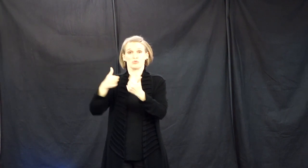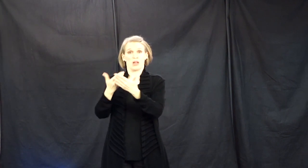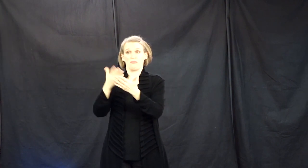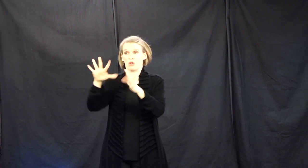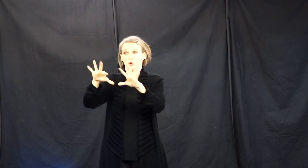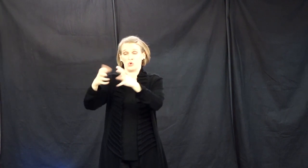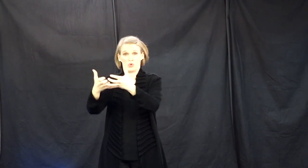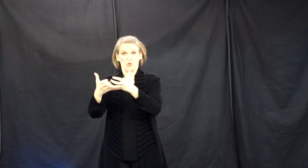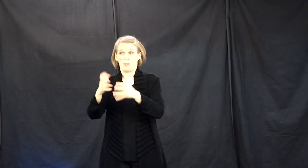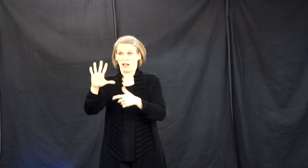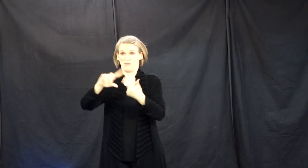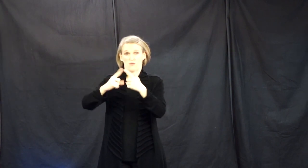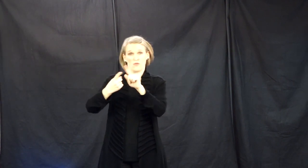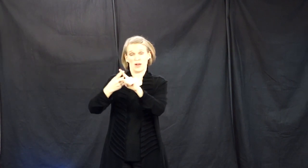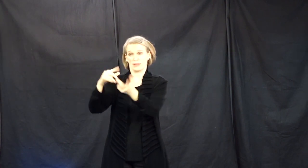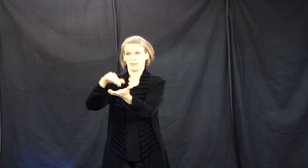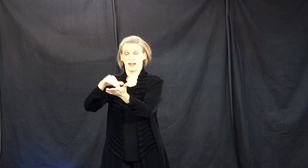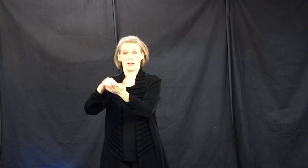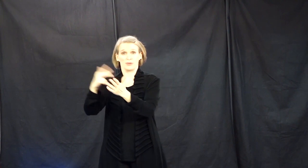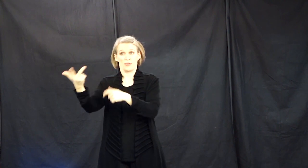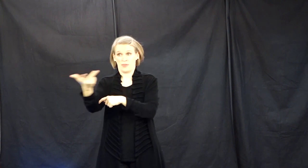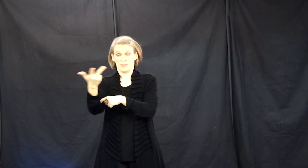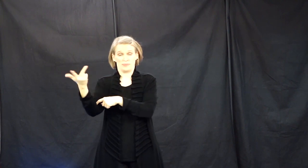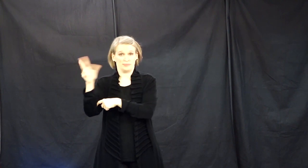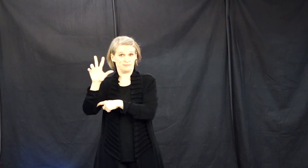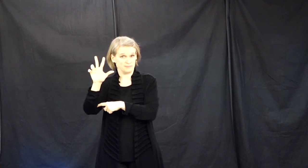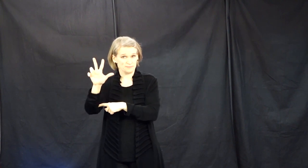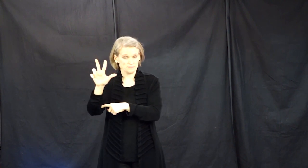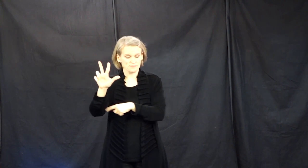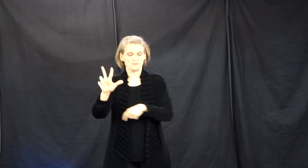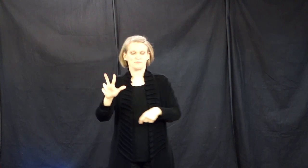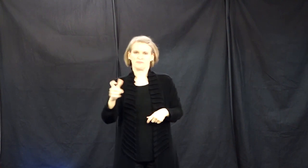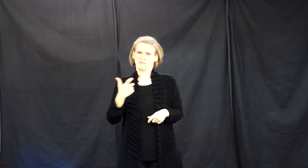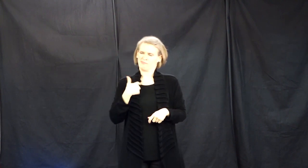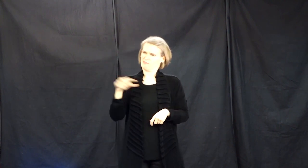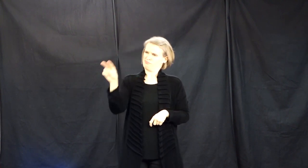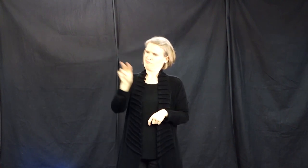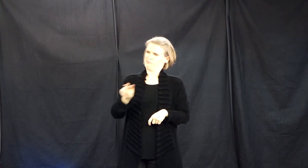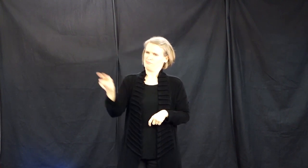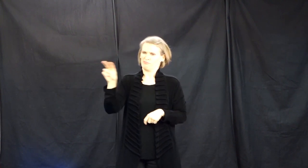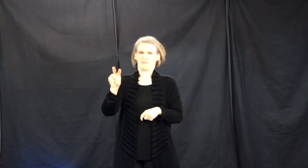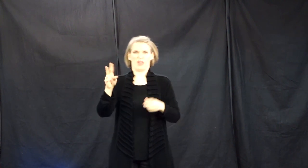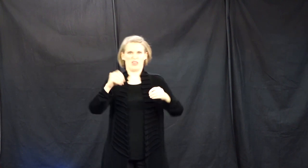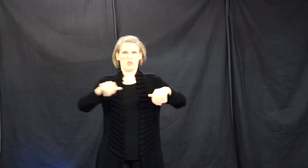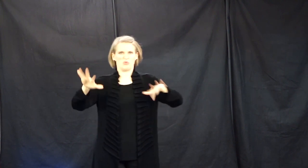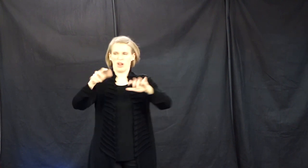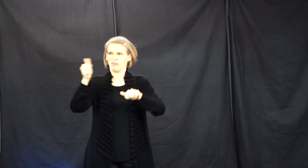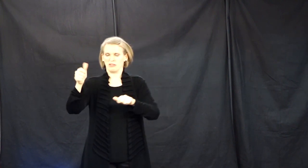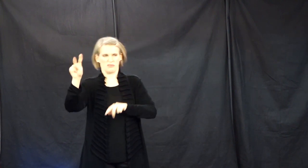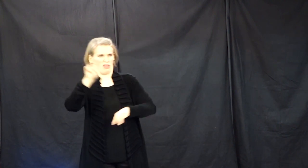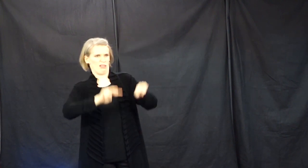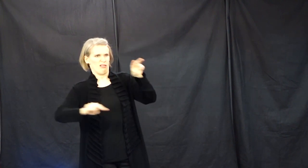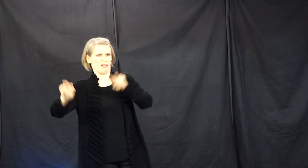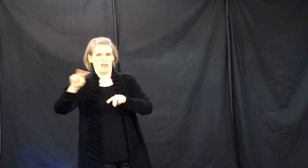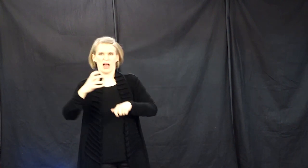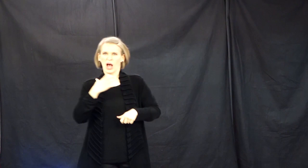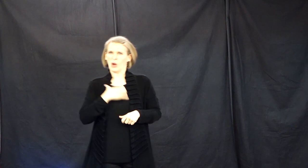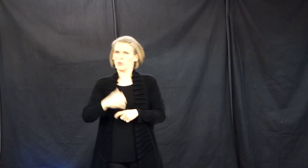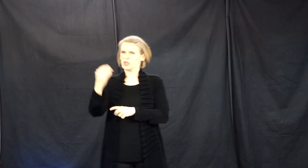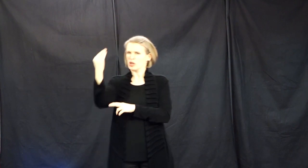Nathaniel Pendleton, the doctor that he knew. Number 3. I watched Hamilton examine the terrain. I wish I could tell you what was happening in